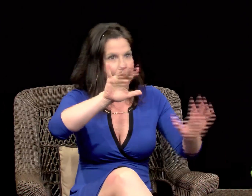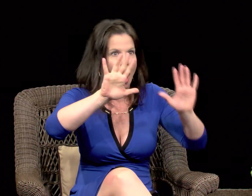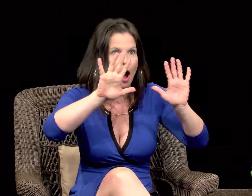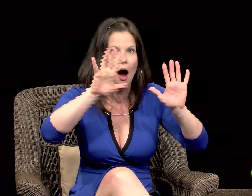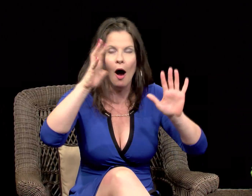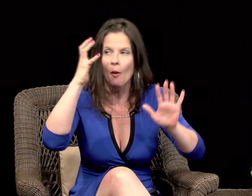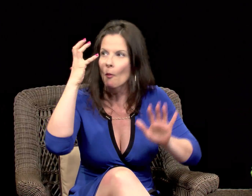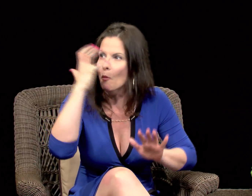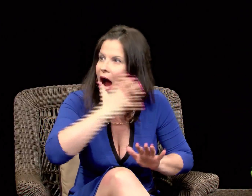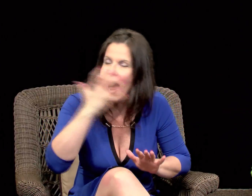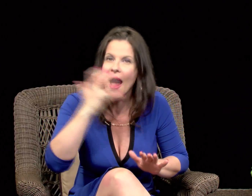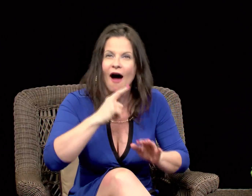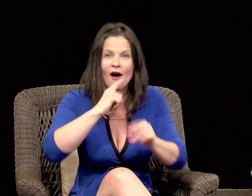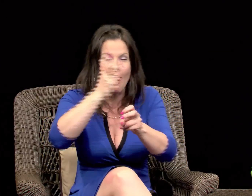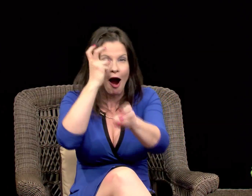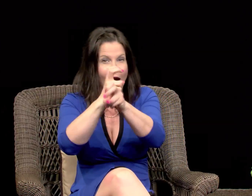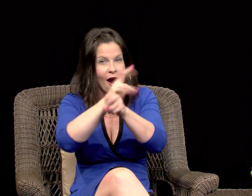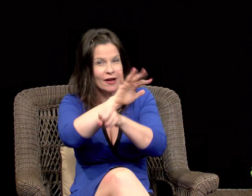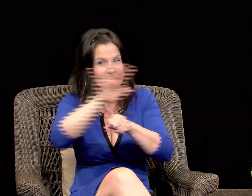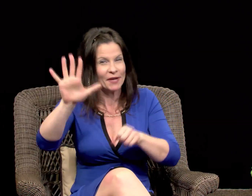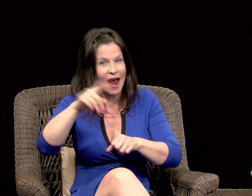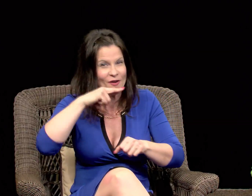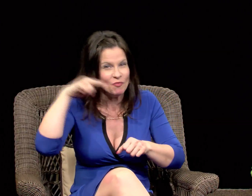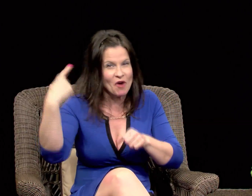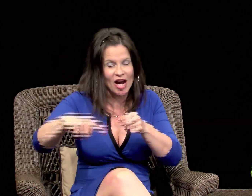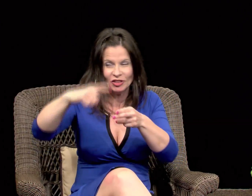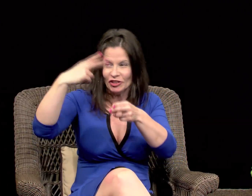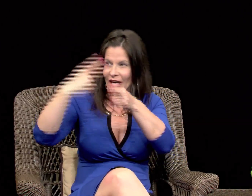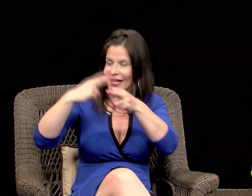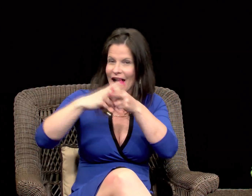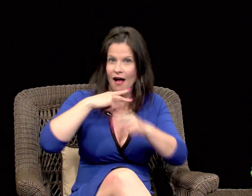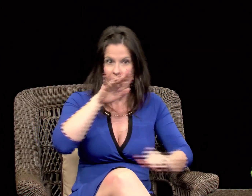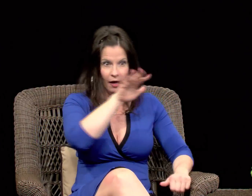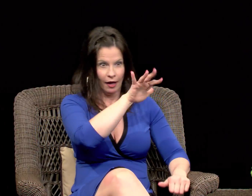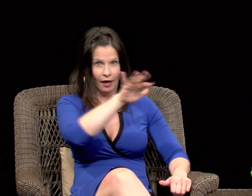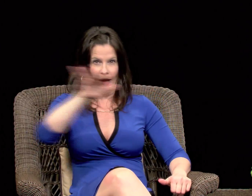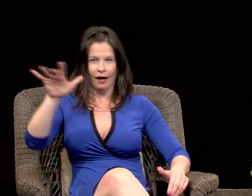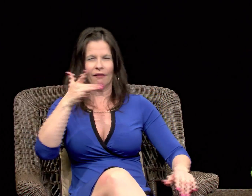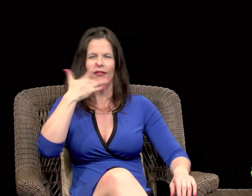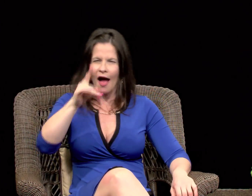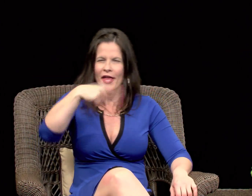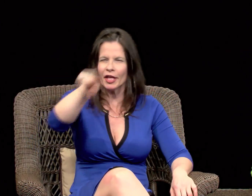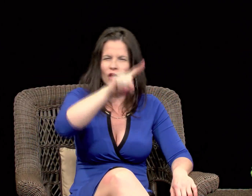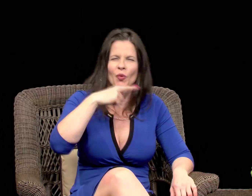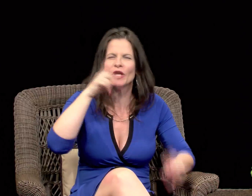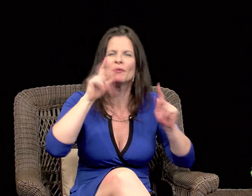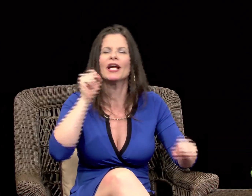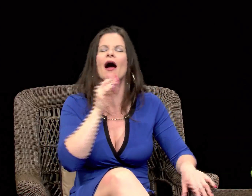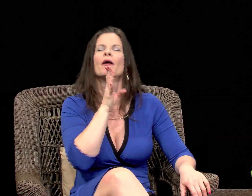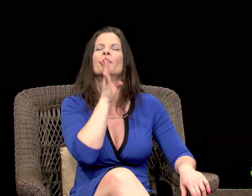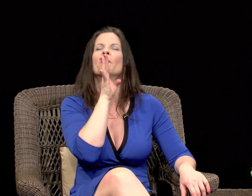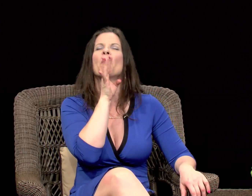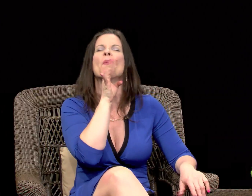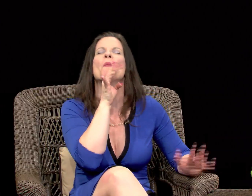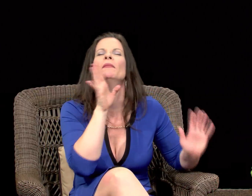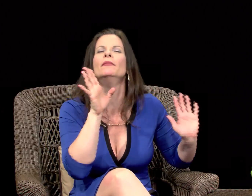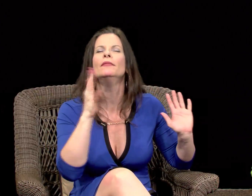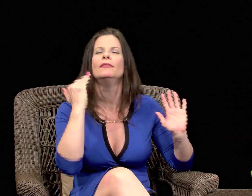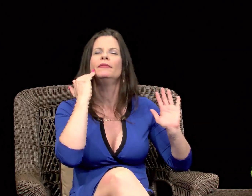Chemerkovskiy. Oh, wow, that is a hard name to spell. It's a Russian name. It's very hard. And you're lucky.